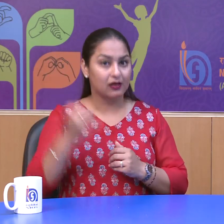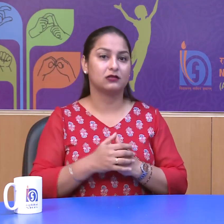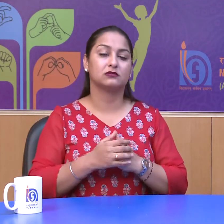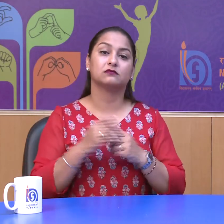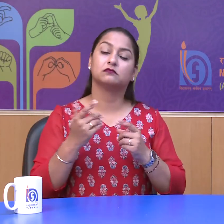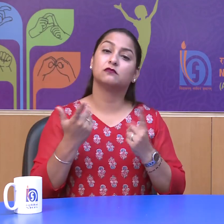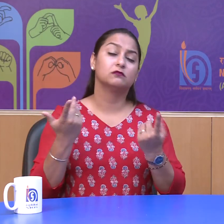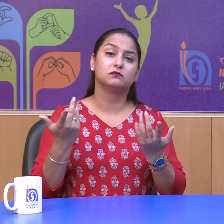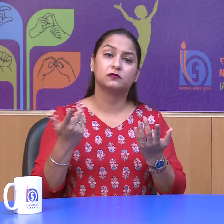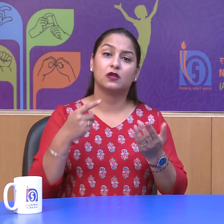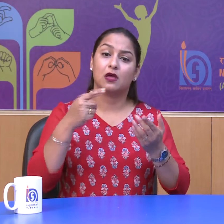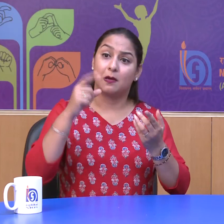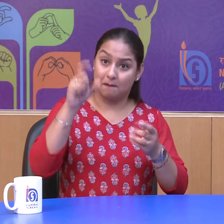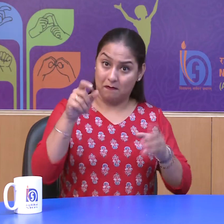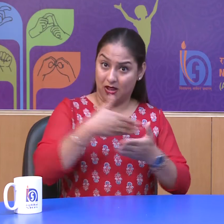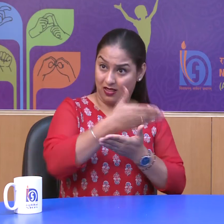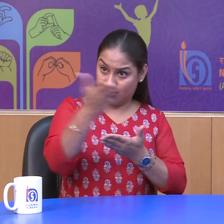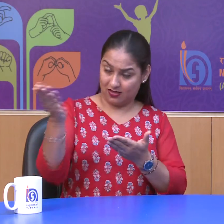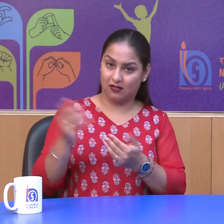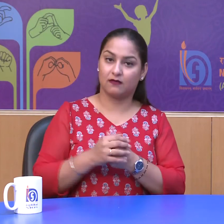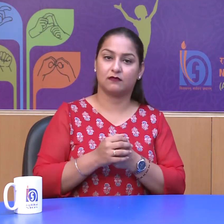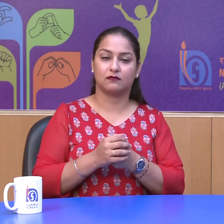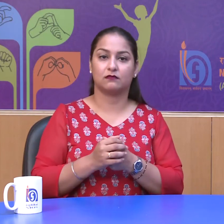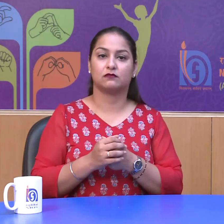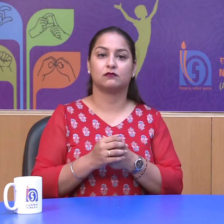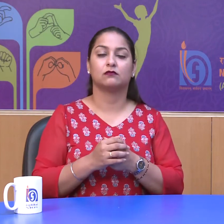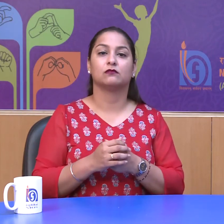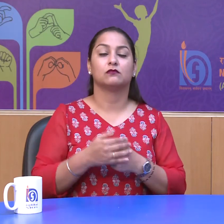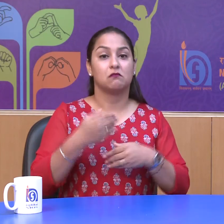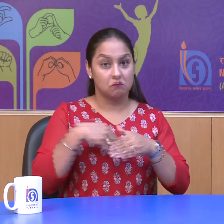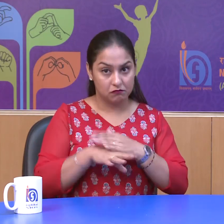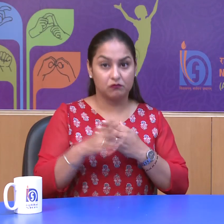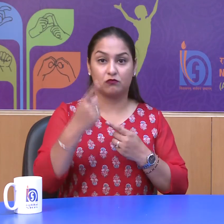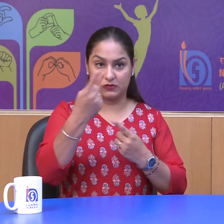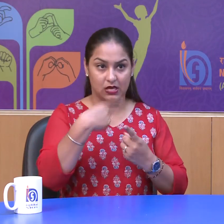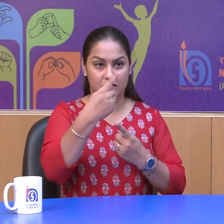which public opinion is effectively formulated.